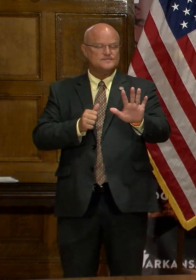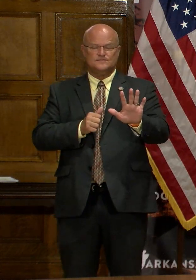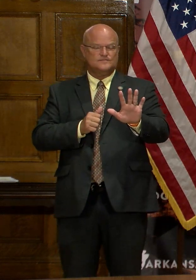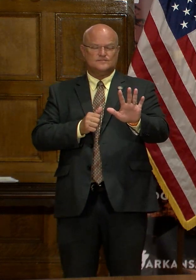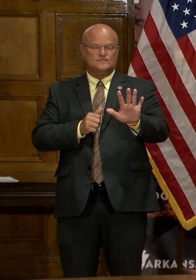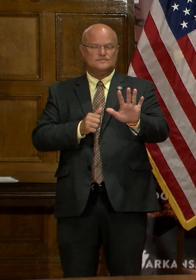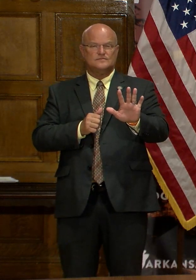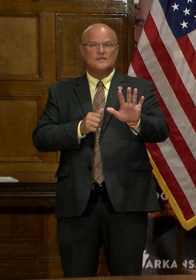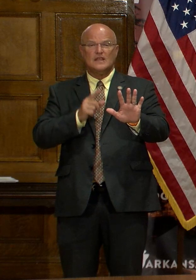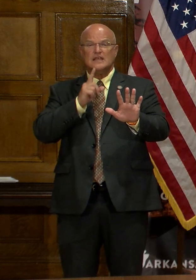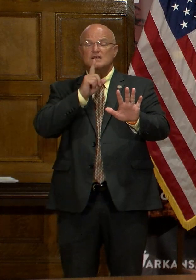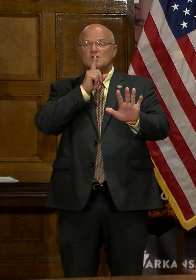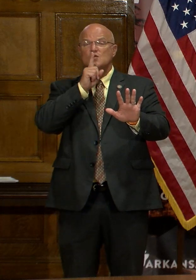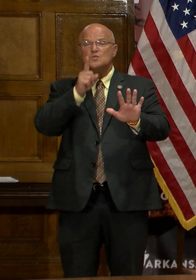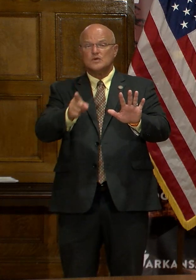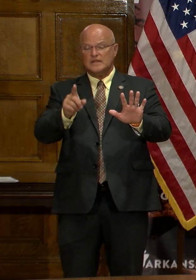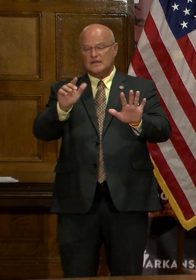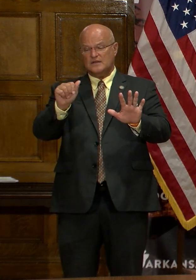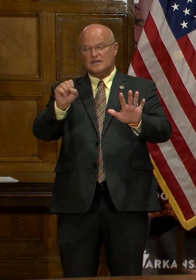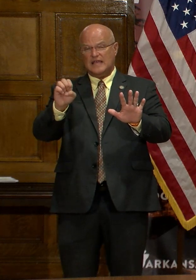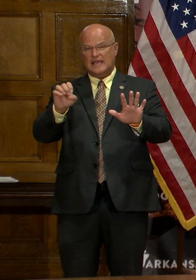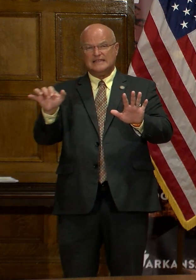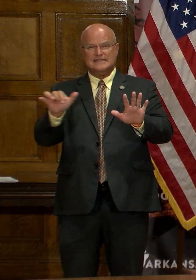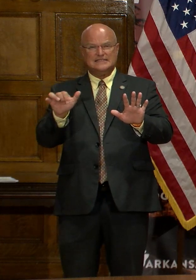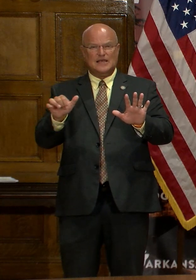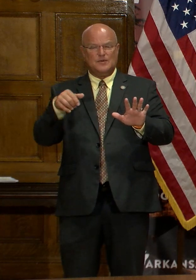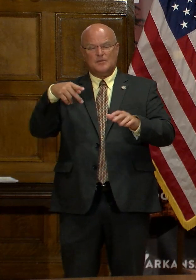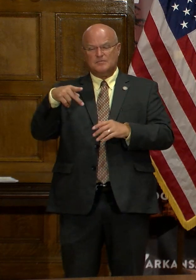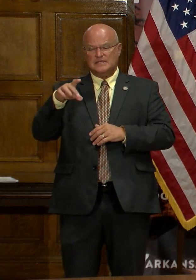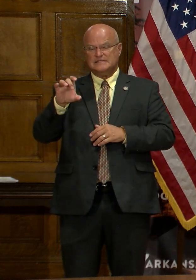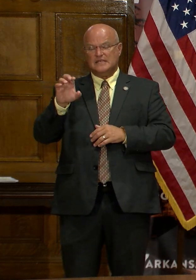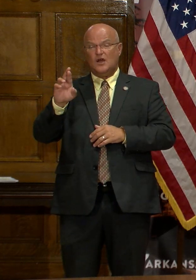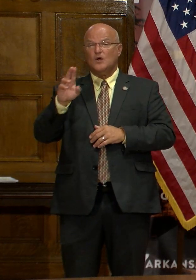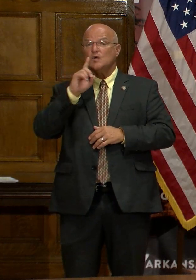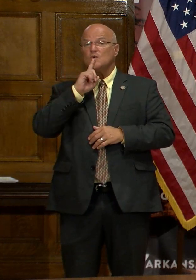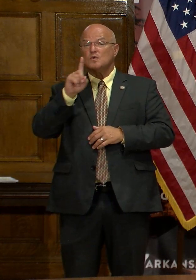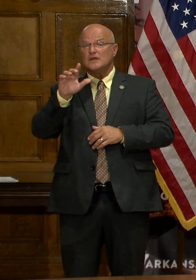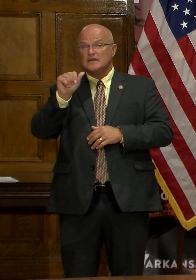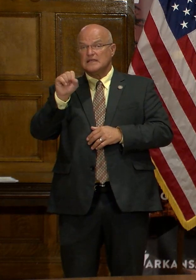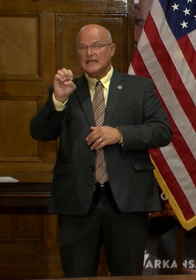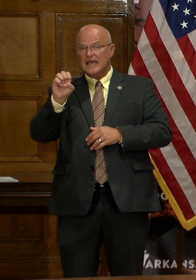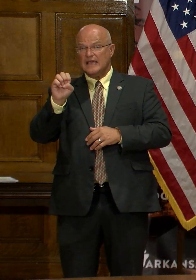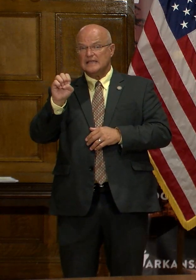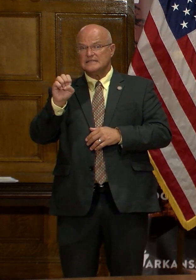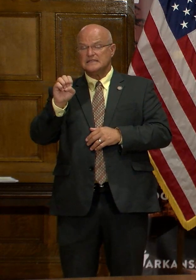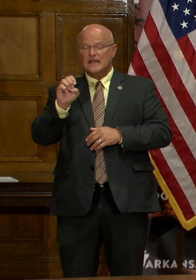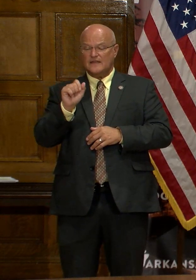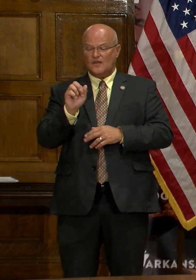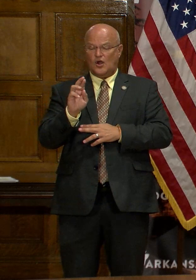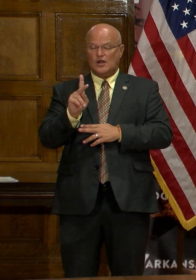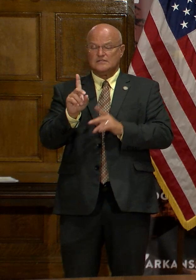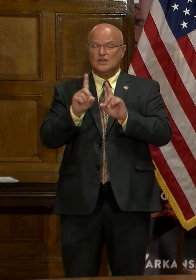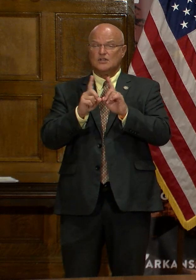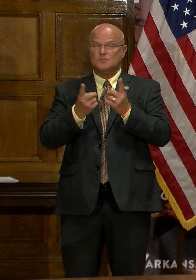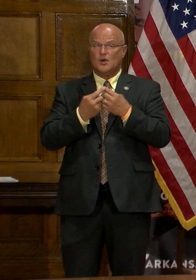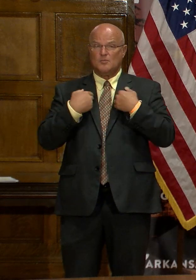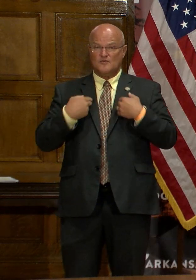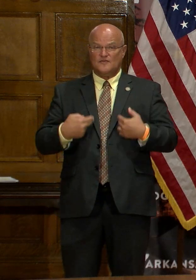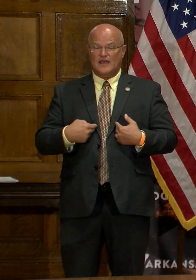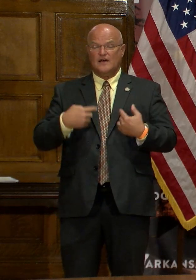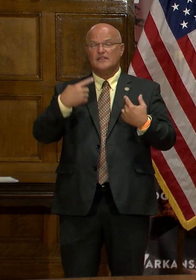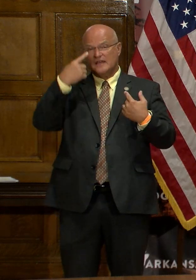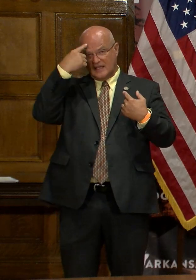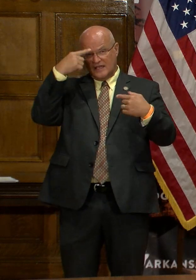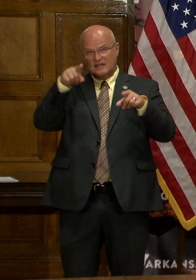it. It is a real case in the same way that a PCR is a real case, in the Arkansas Department of Health